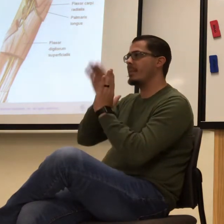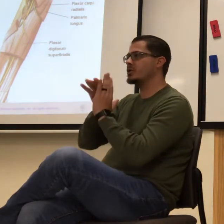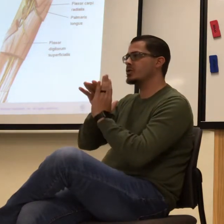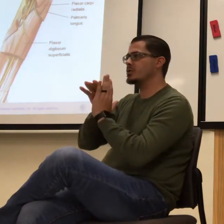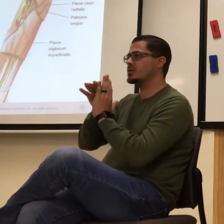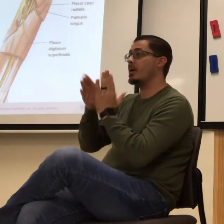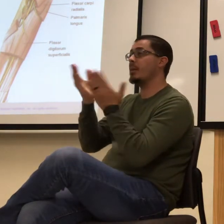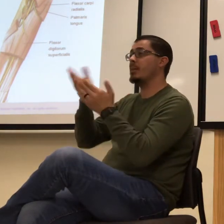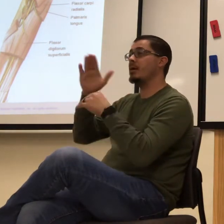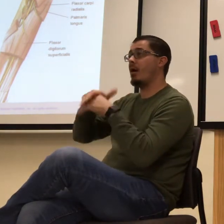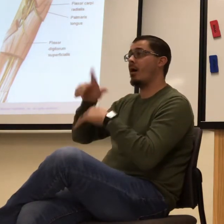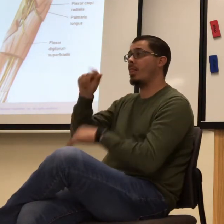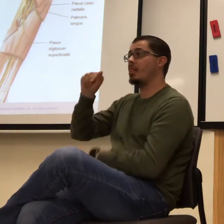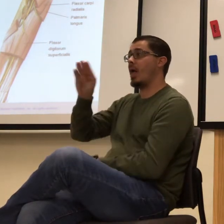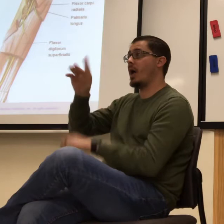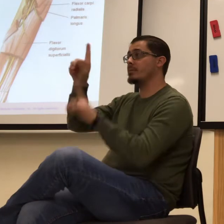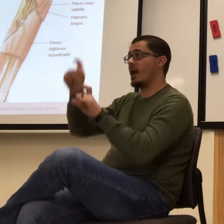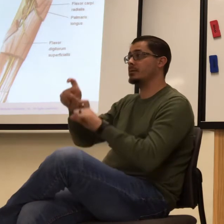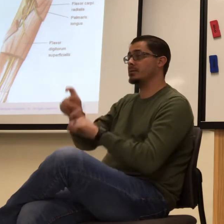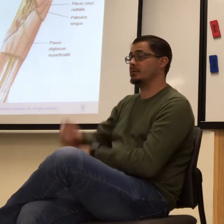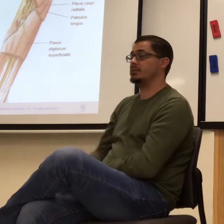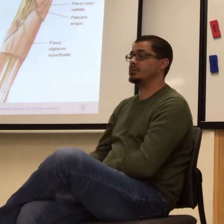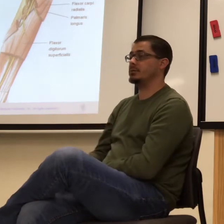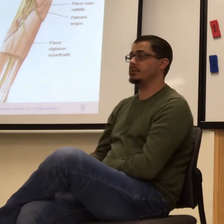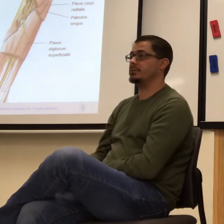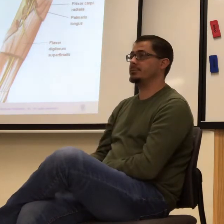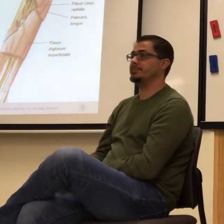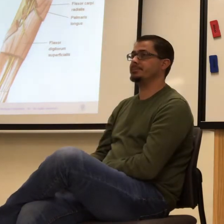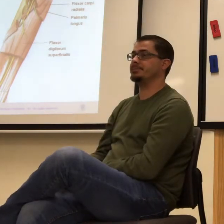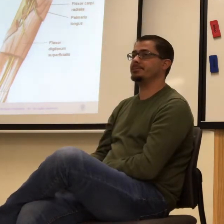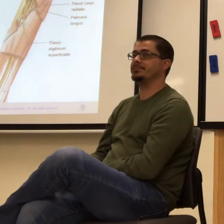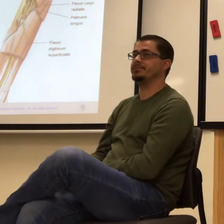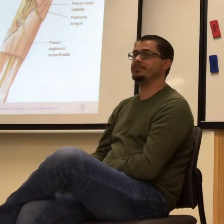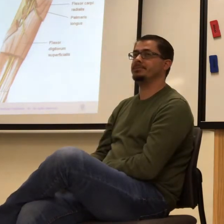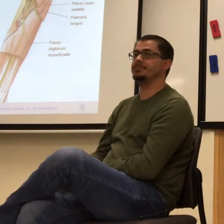It may be on your lab practice or your exams.